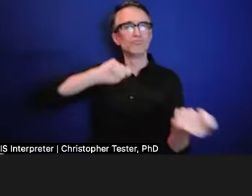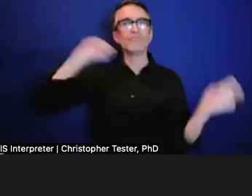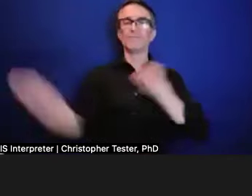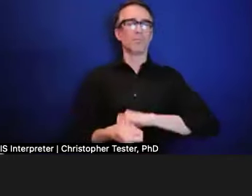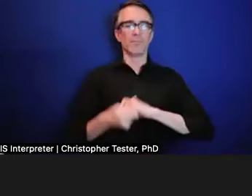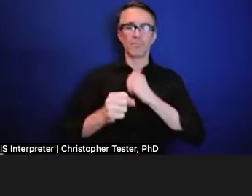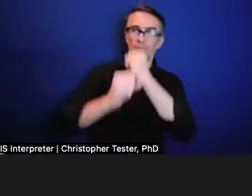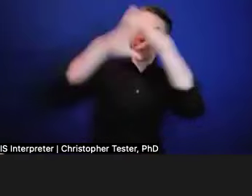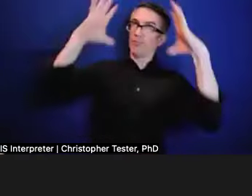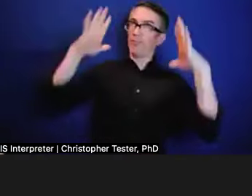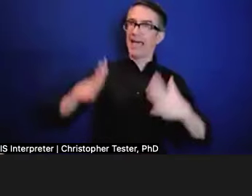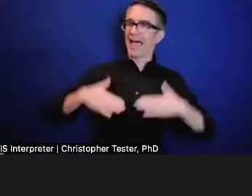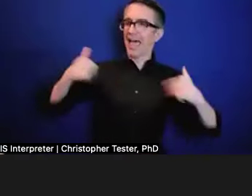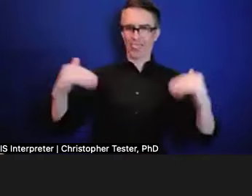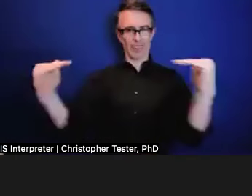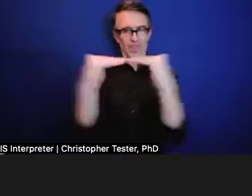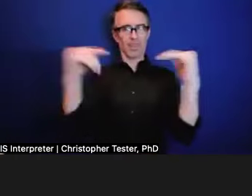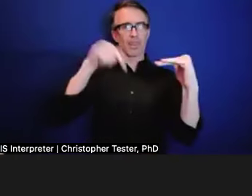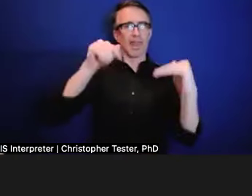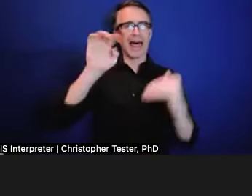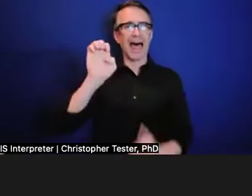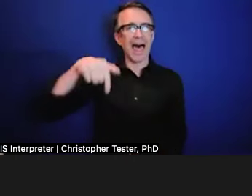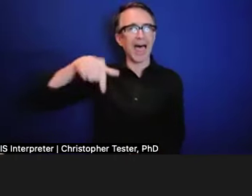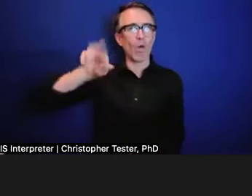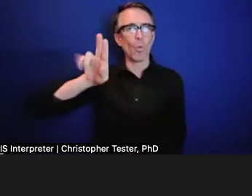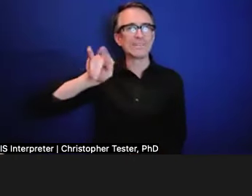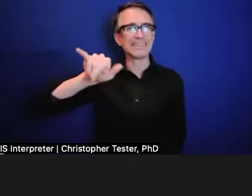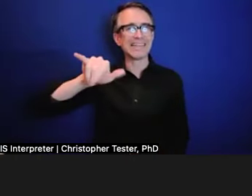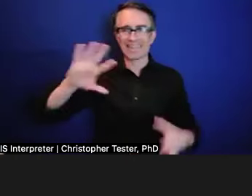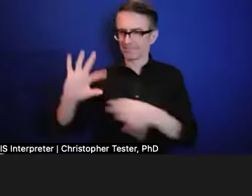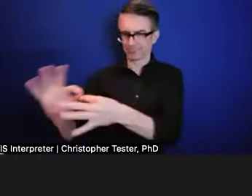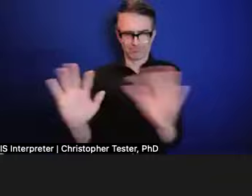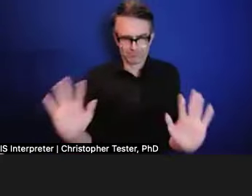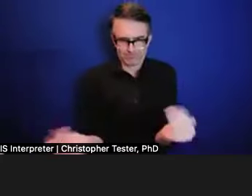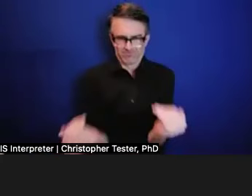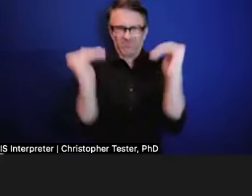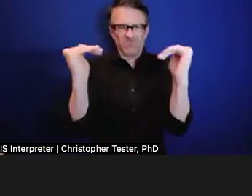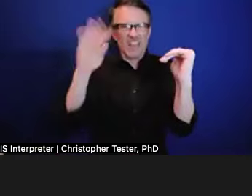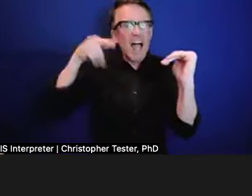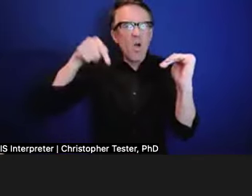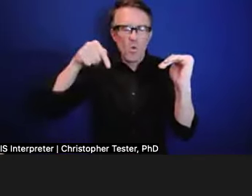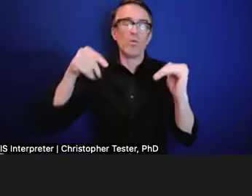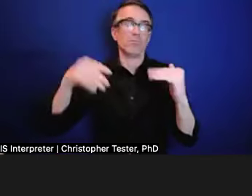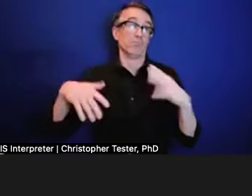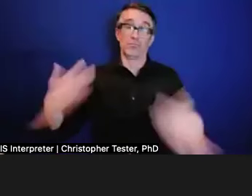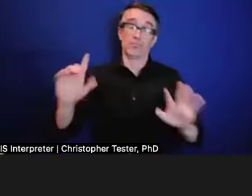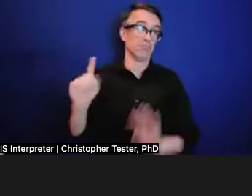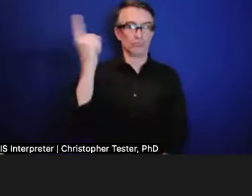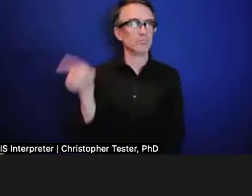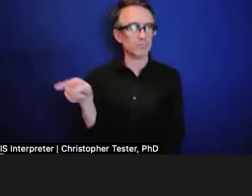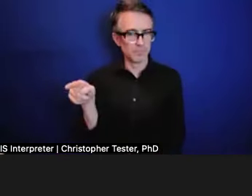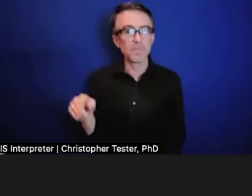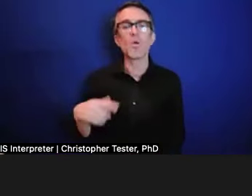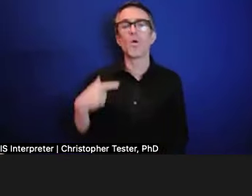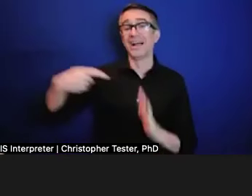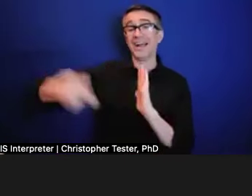This initiative, which brings together close to 172 members, hold immense potential